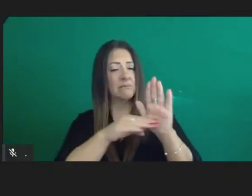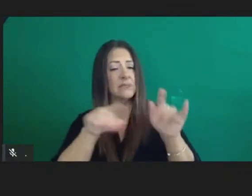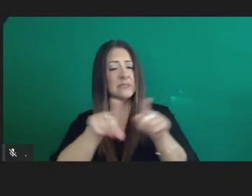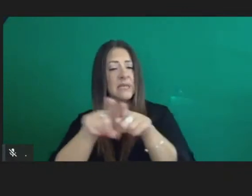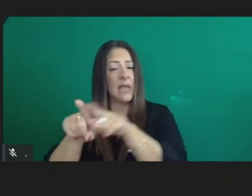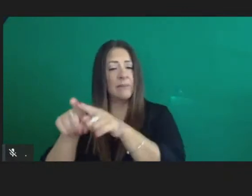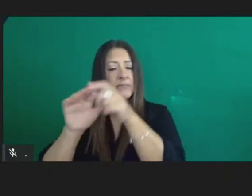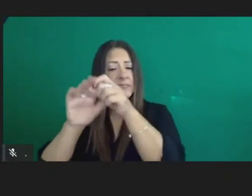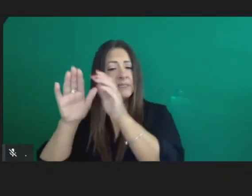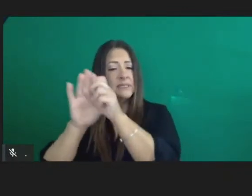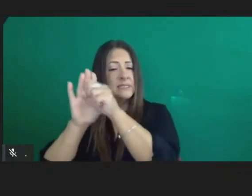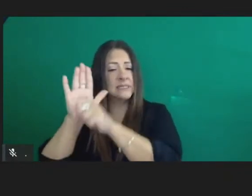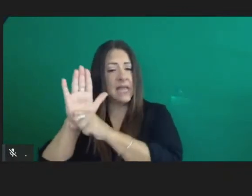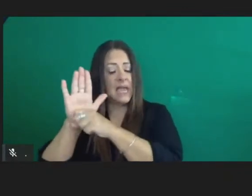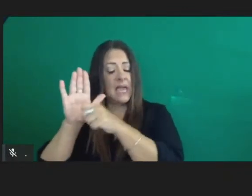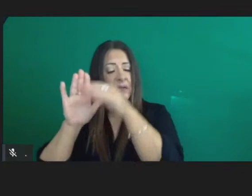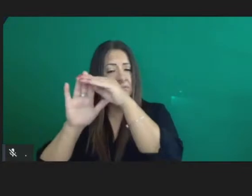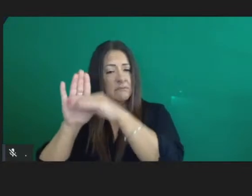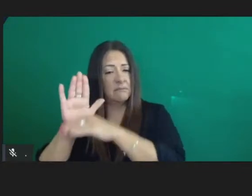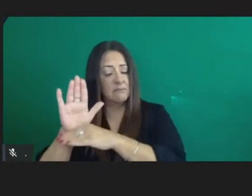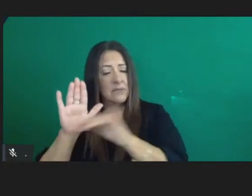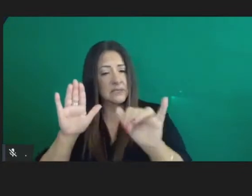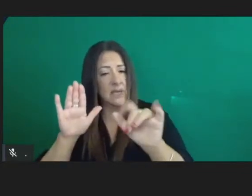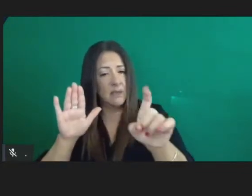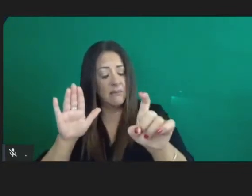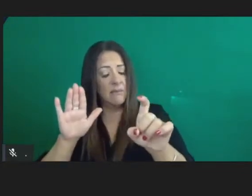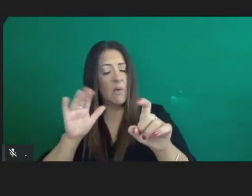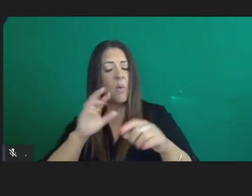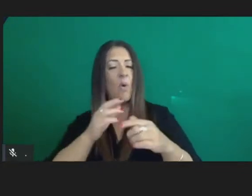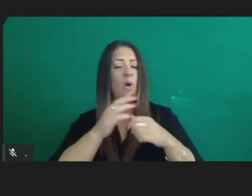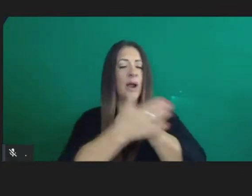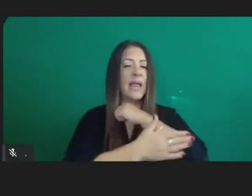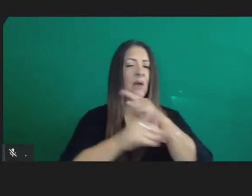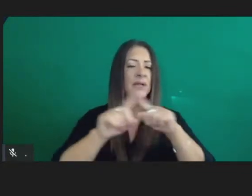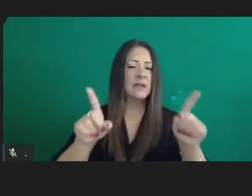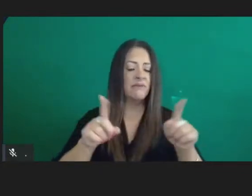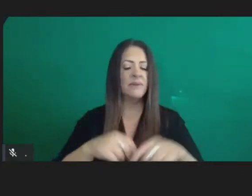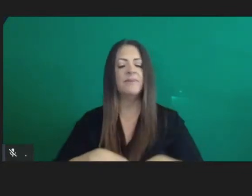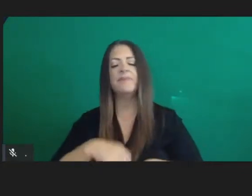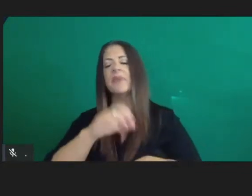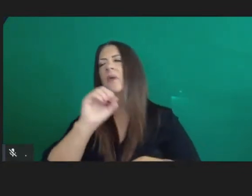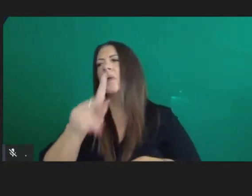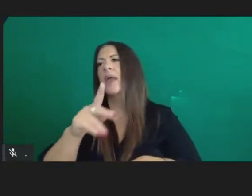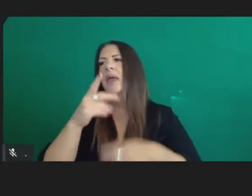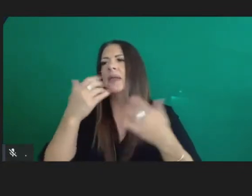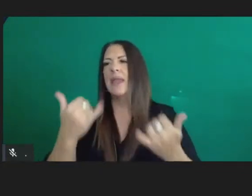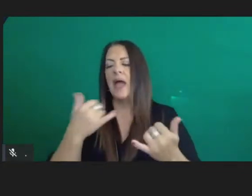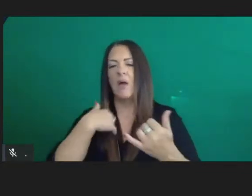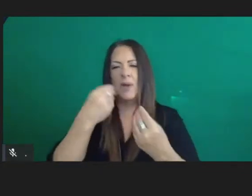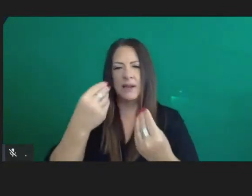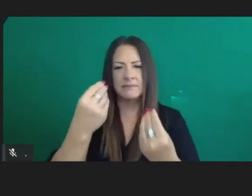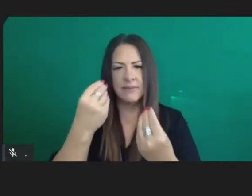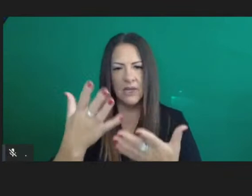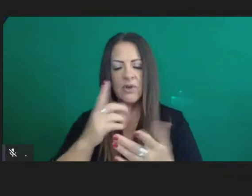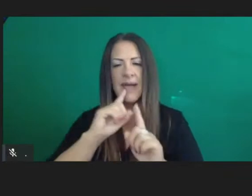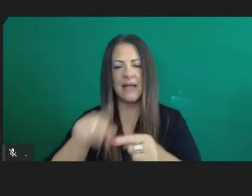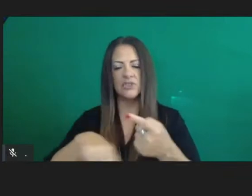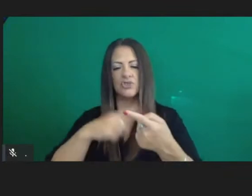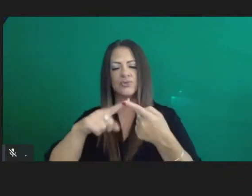you for both questions. On the first one, the business sectors have guidance. We are asking